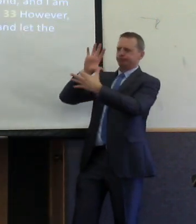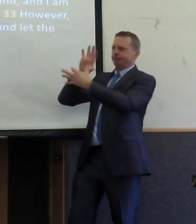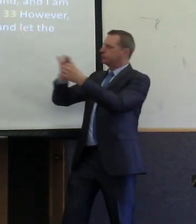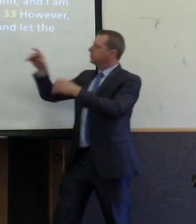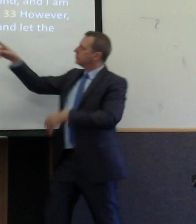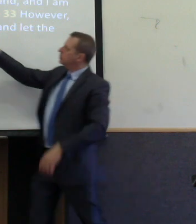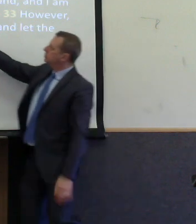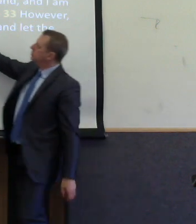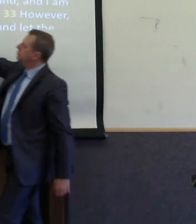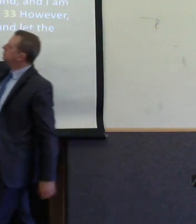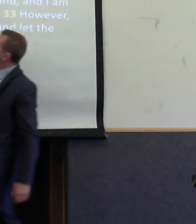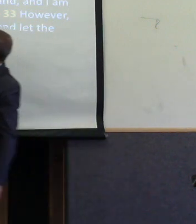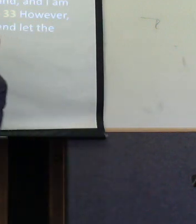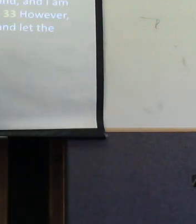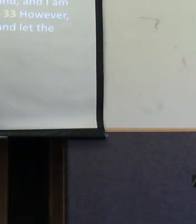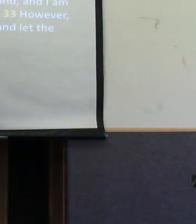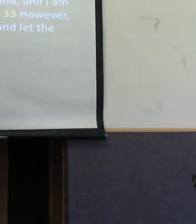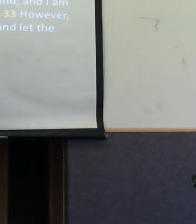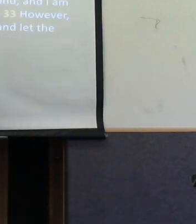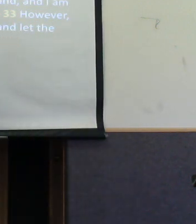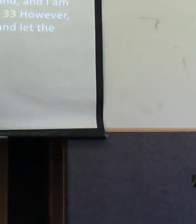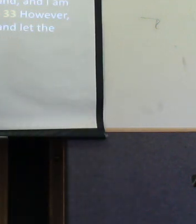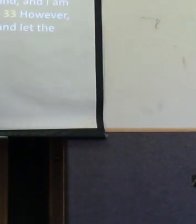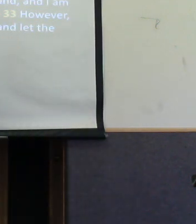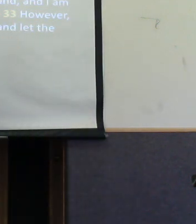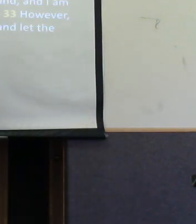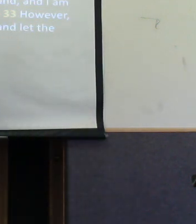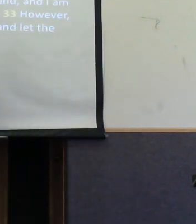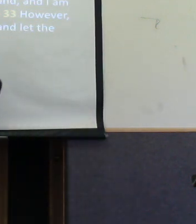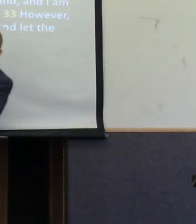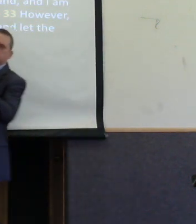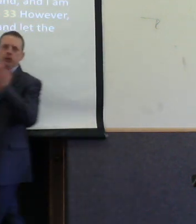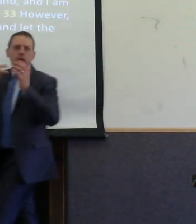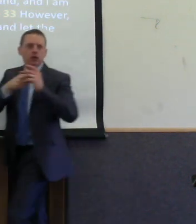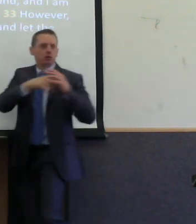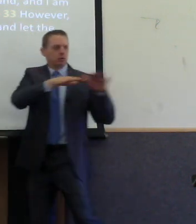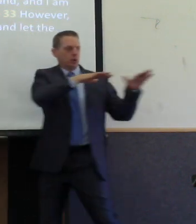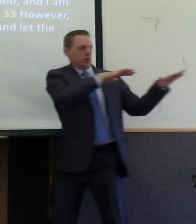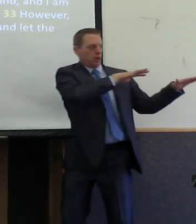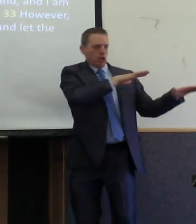Therefore, a man shall leave his father and